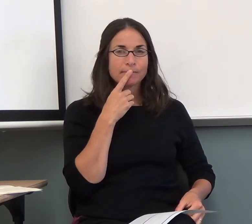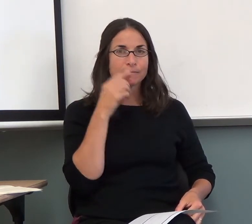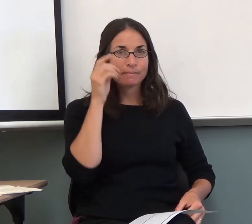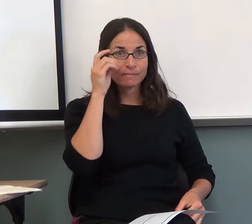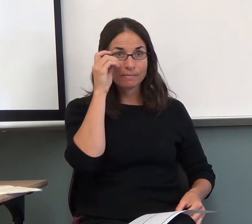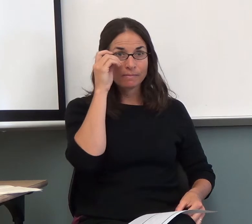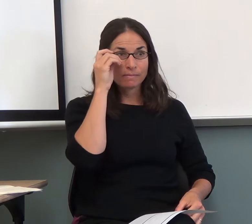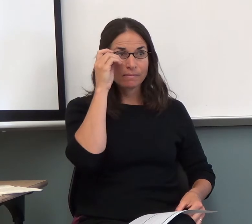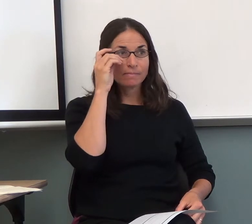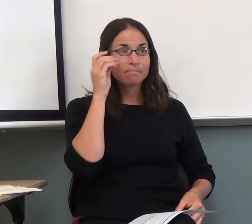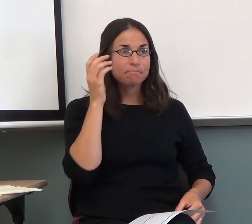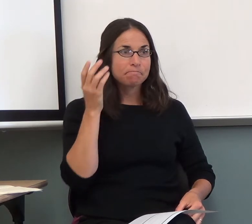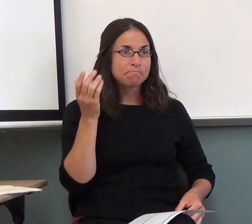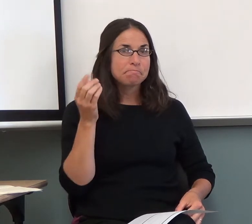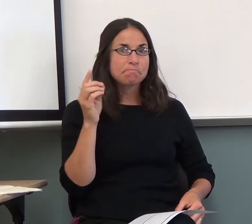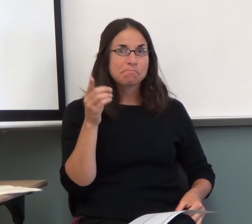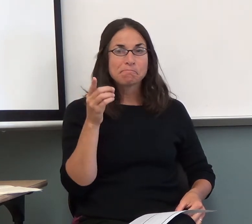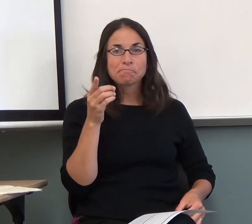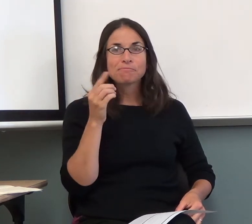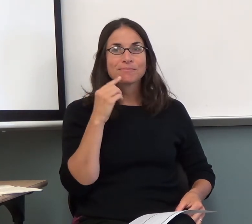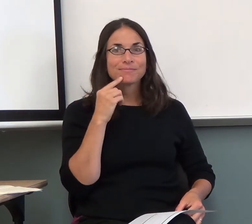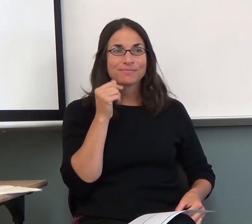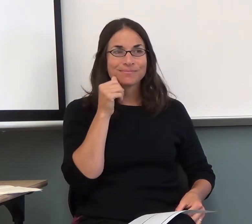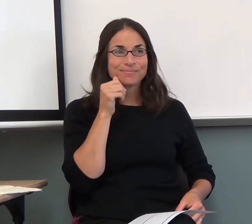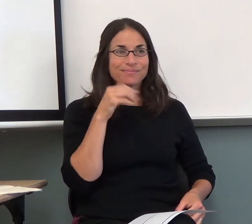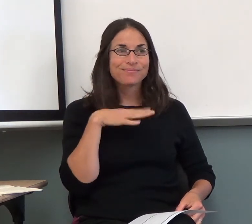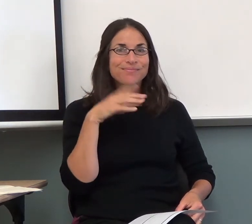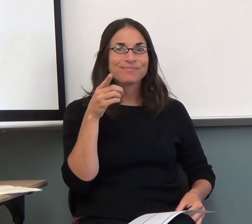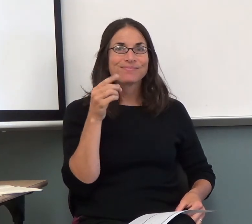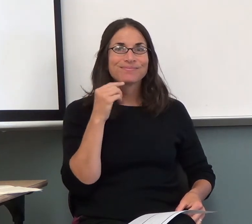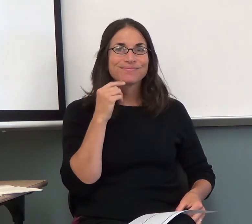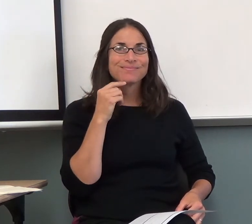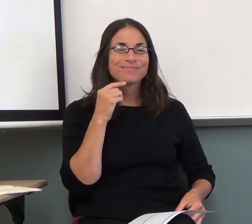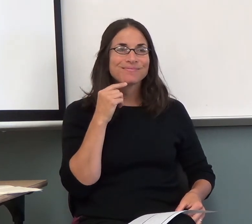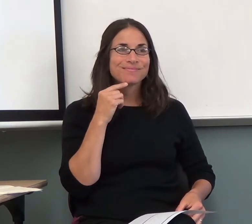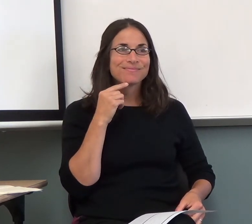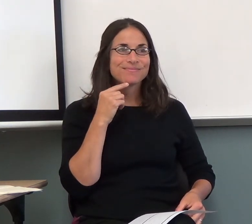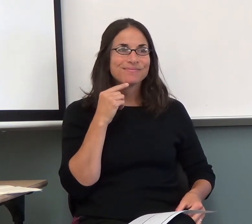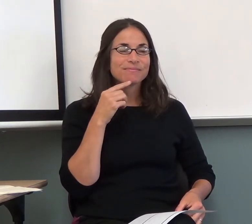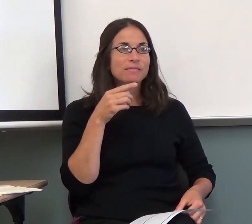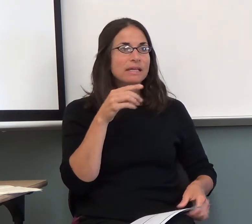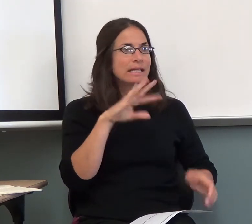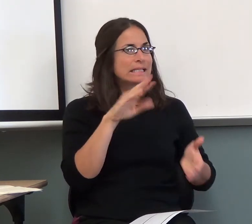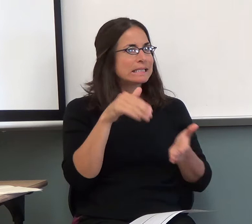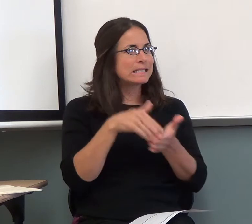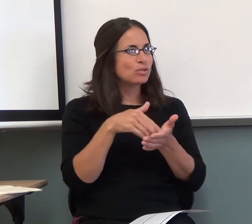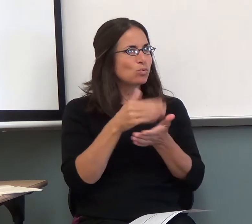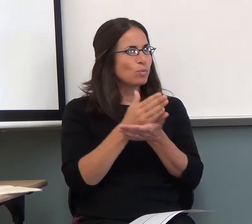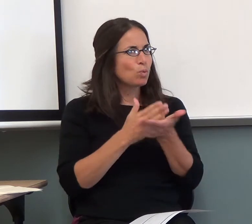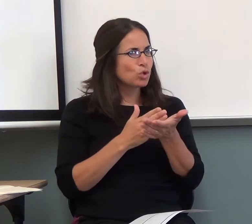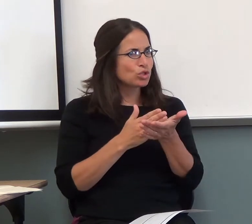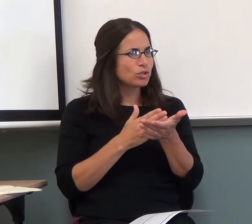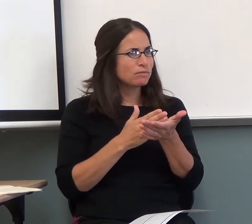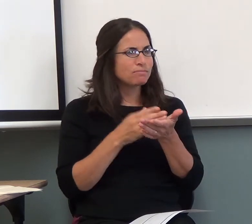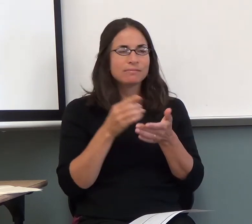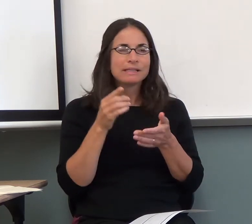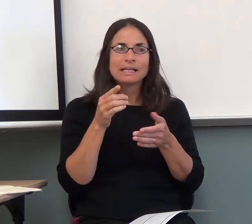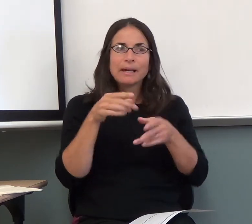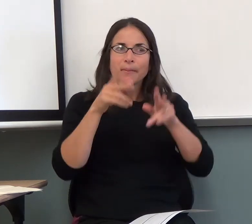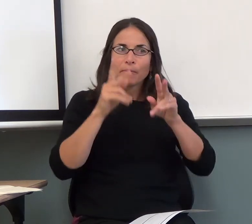The central portion? So what's a person, place, or thing? Is high a person,